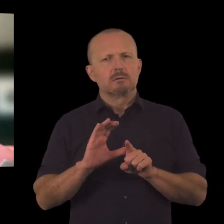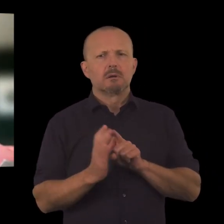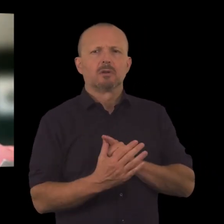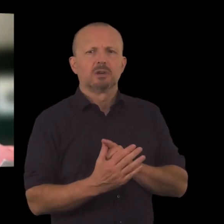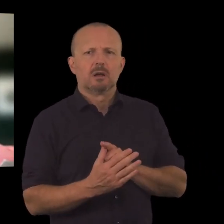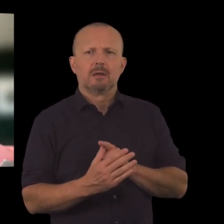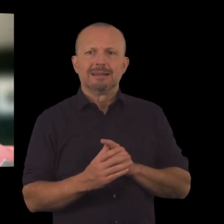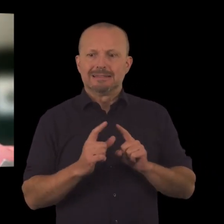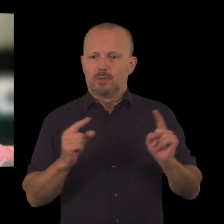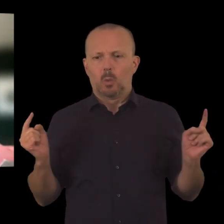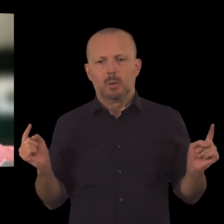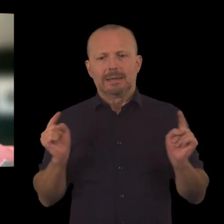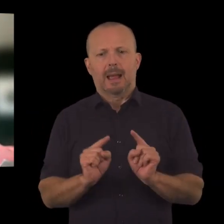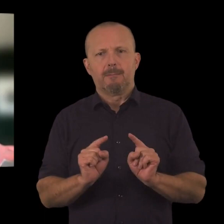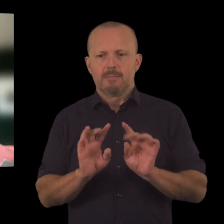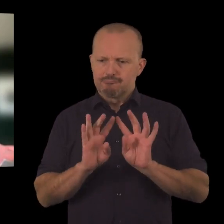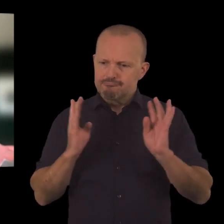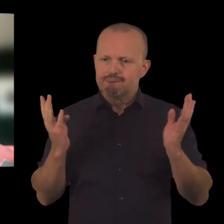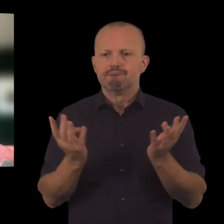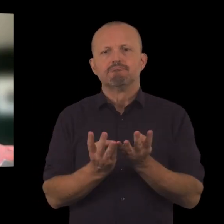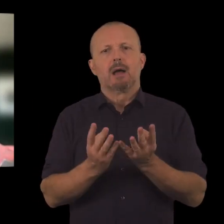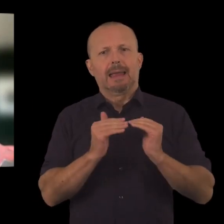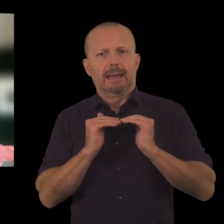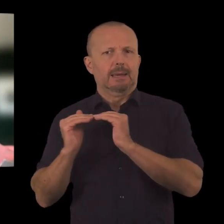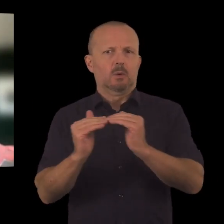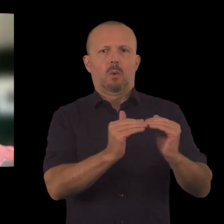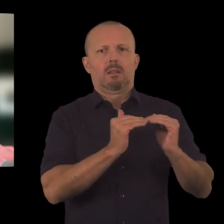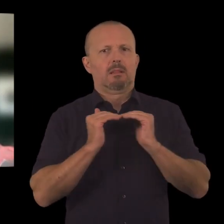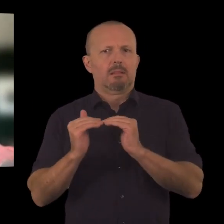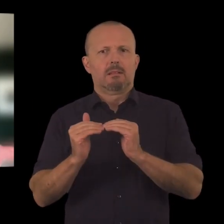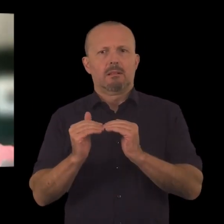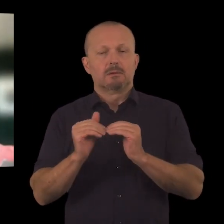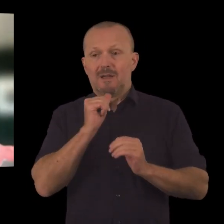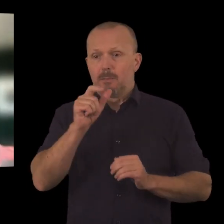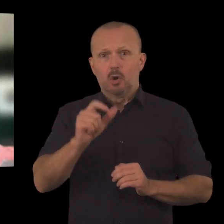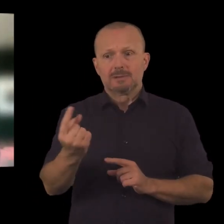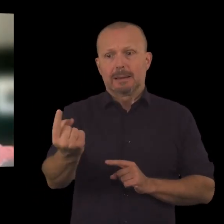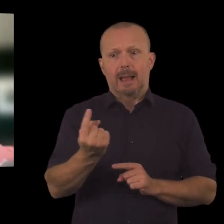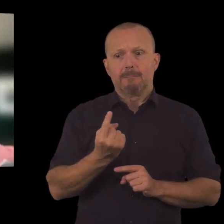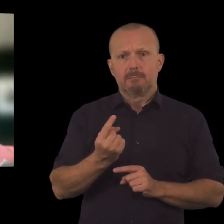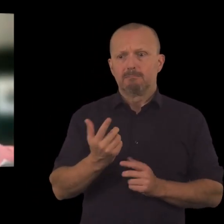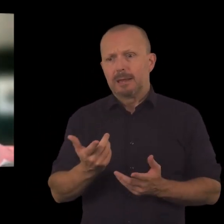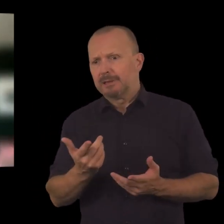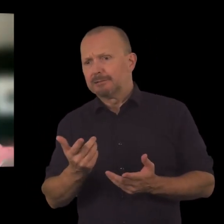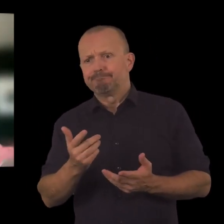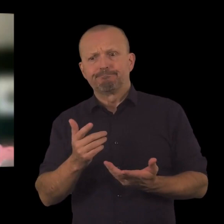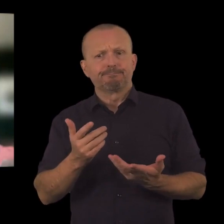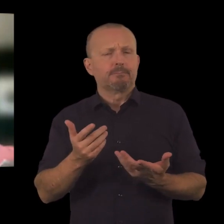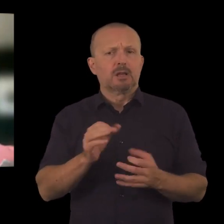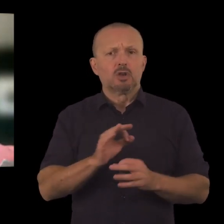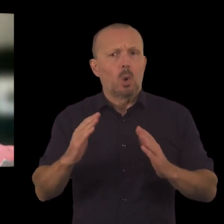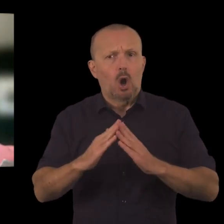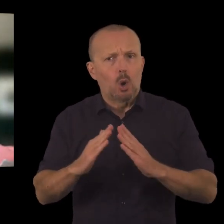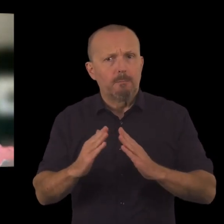it's super important that we have lots of dialogue and we have lots of conversation, and